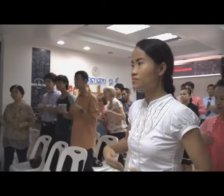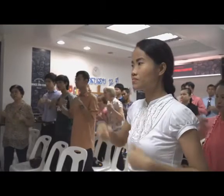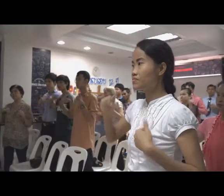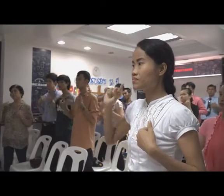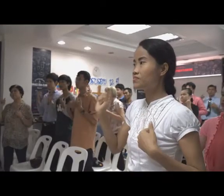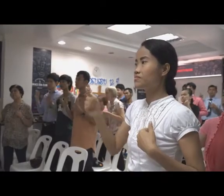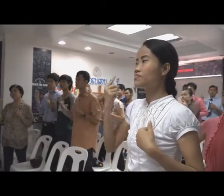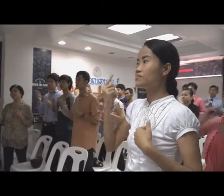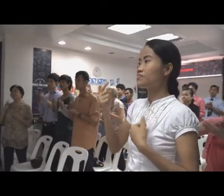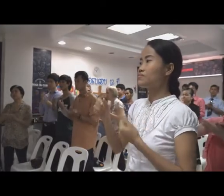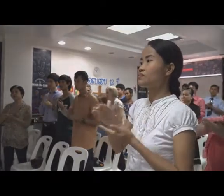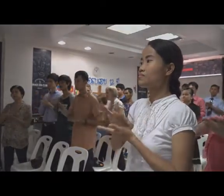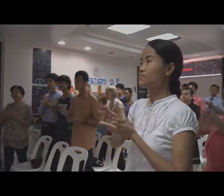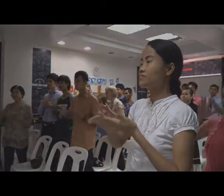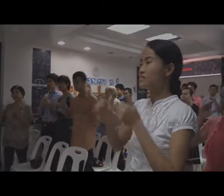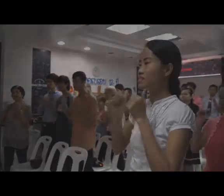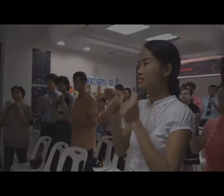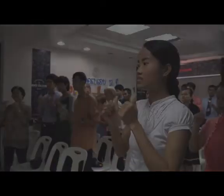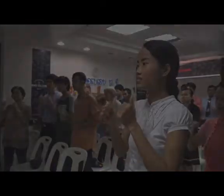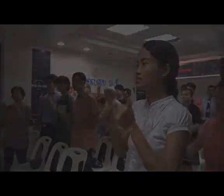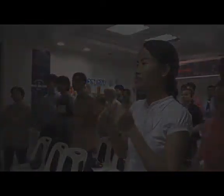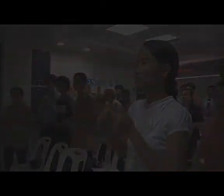new. That's what we're looking for.